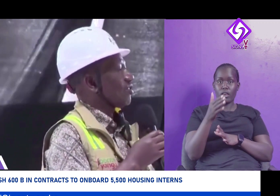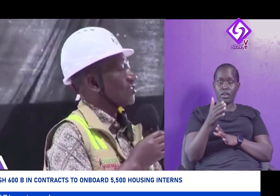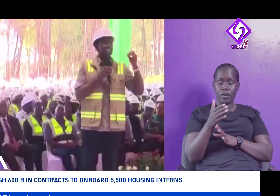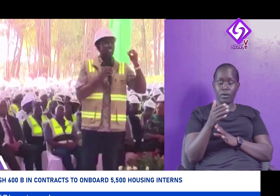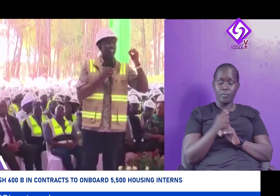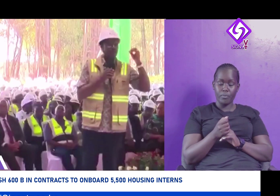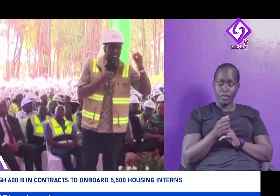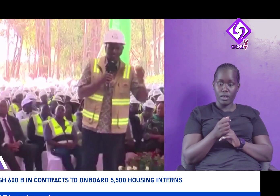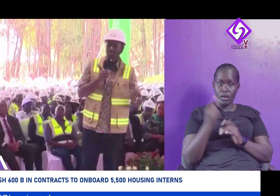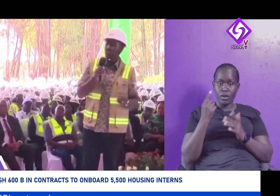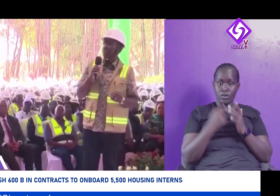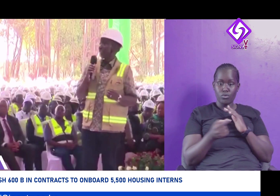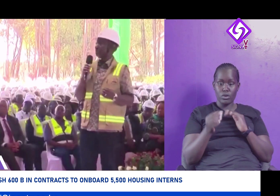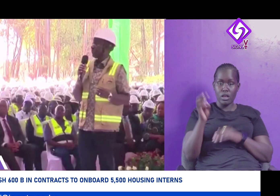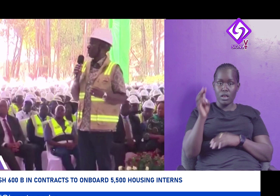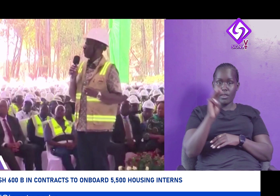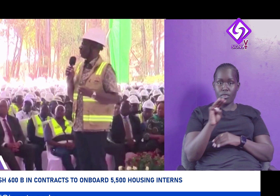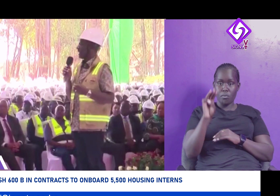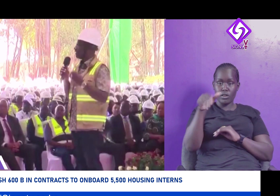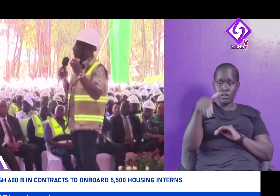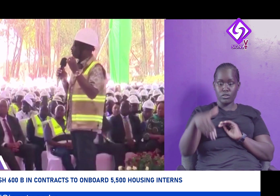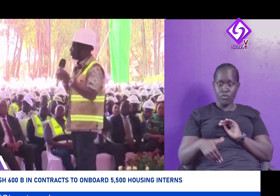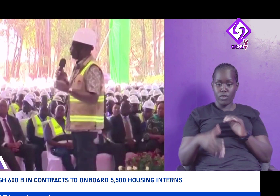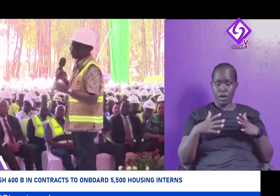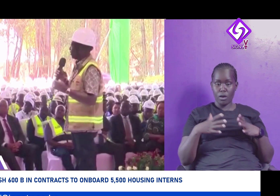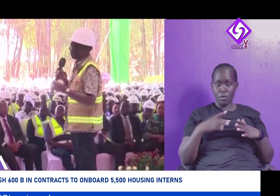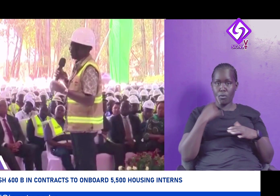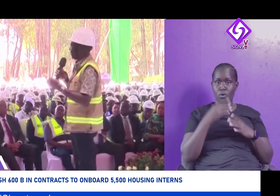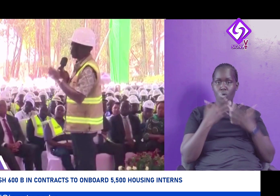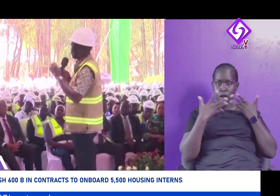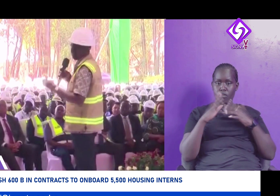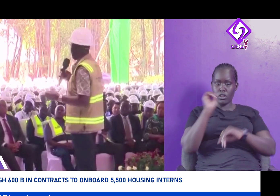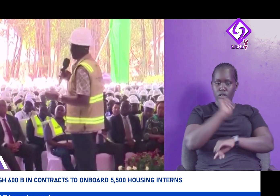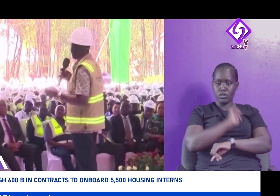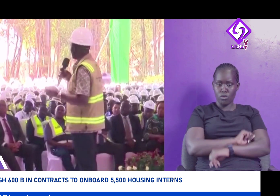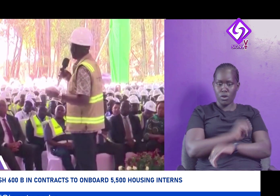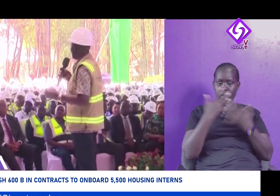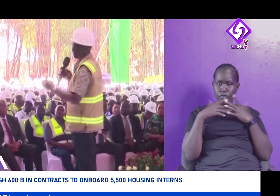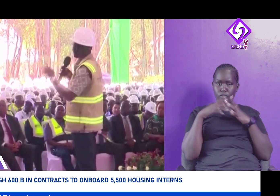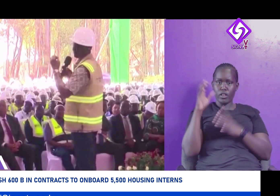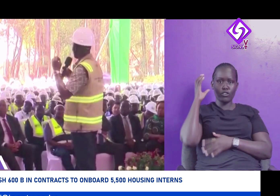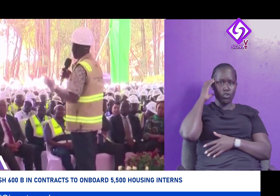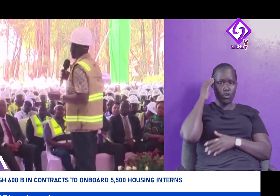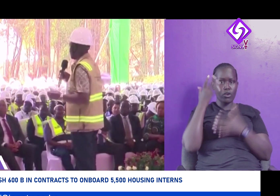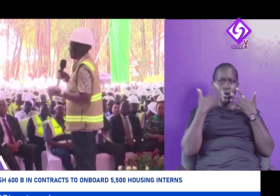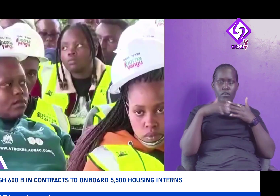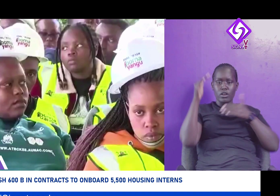was the millions of young people who get out of school, get out of college, get out of universities, and